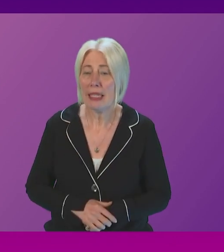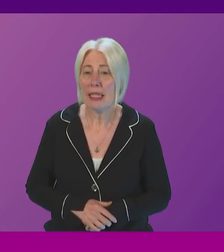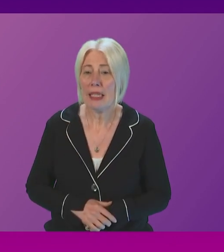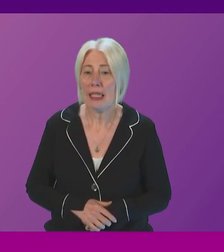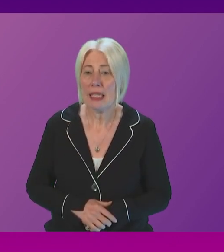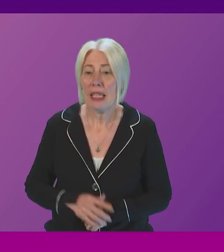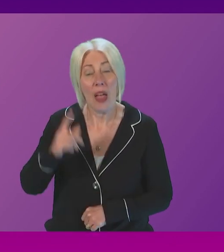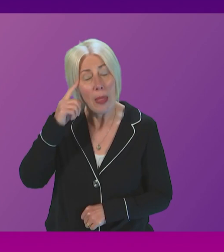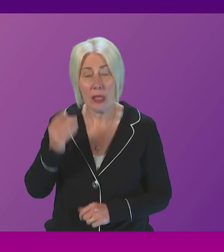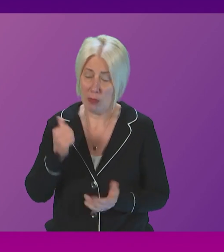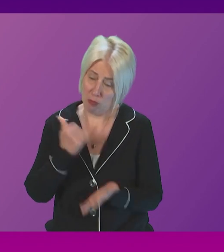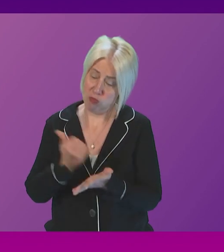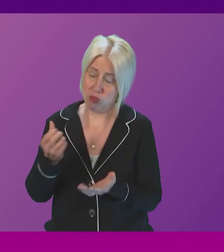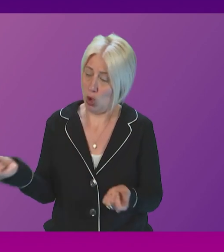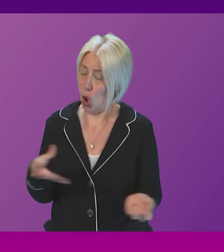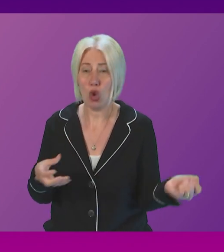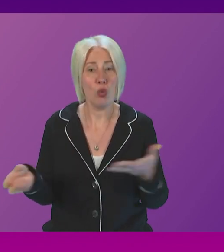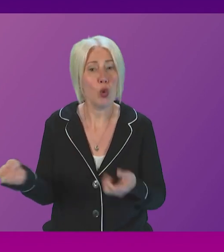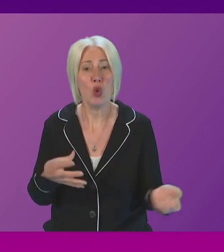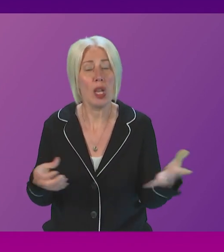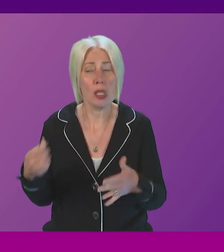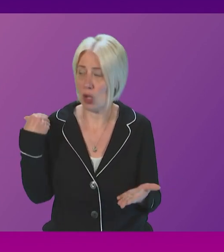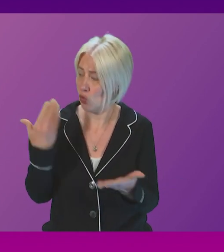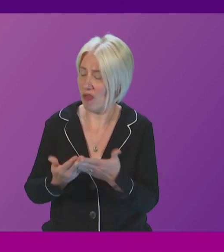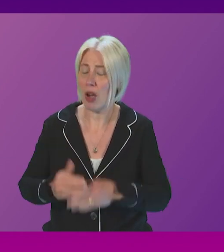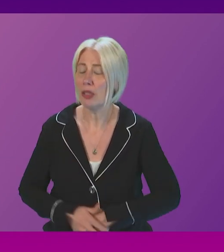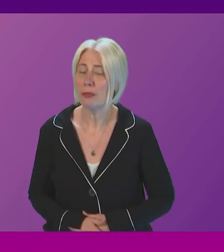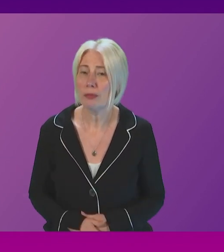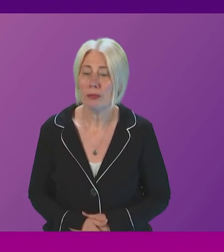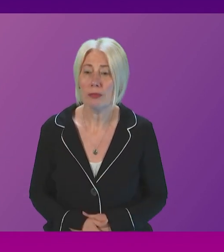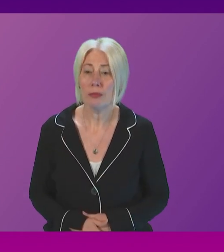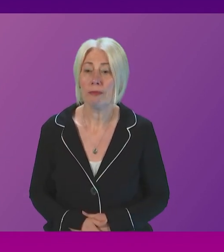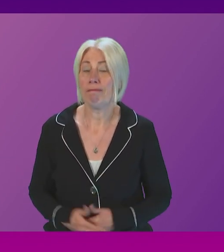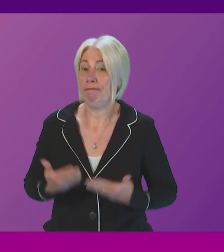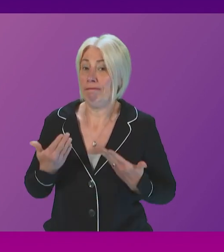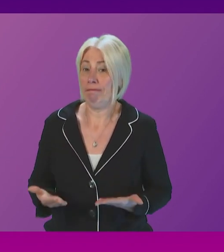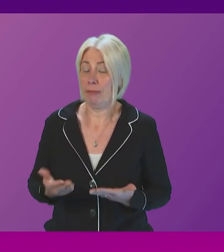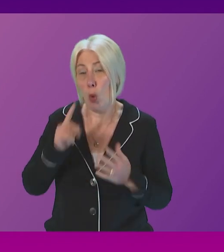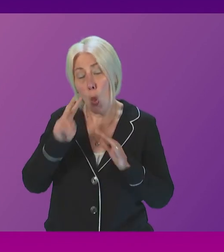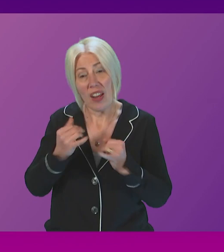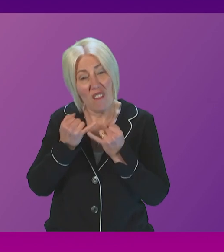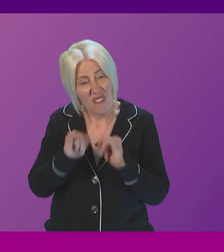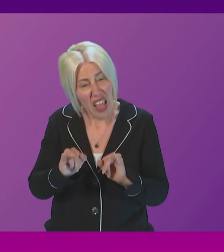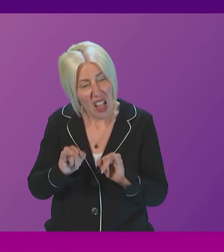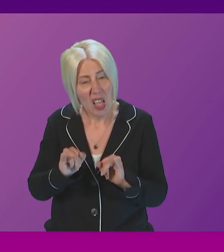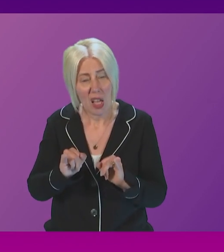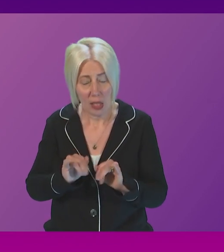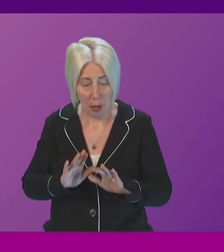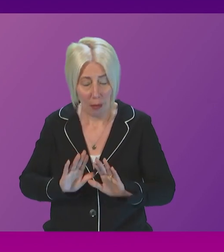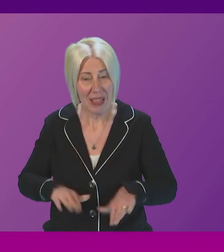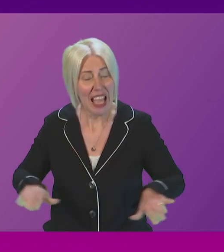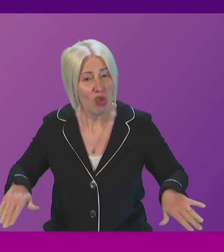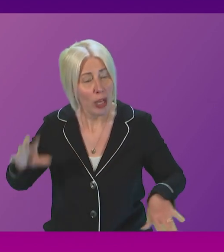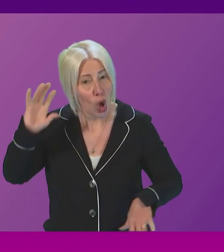excellent contributions made so far in the debate. So we're obviously discussing failures in paediatric